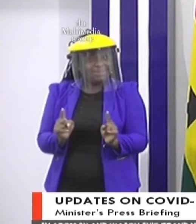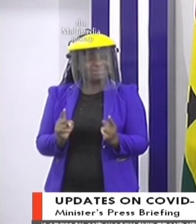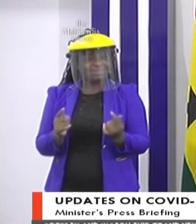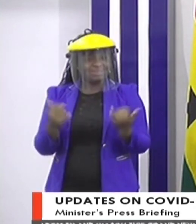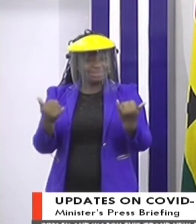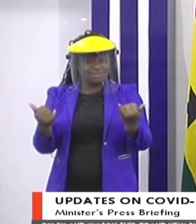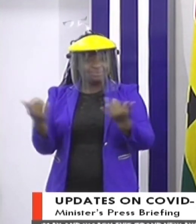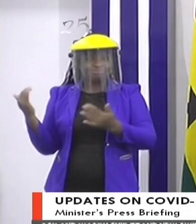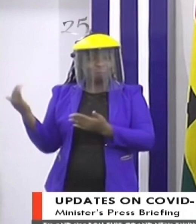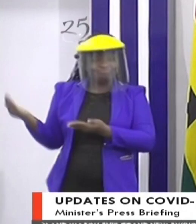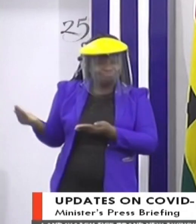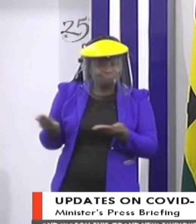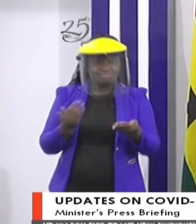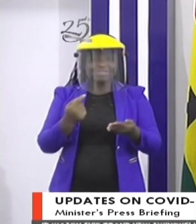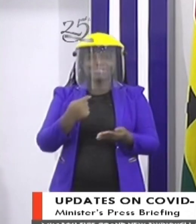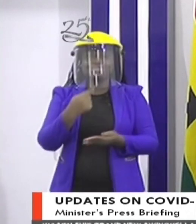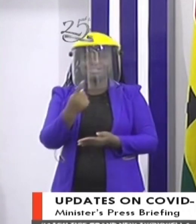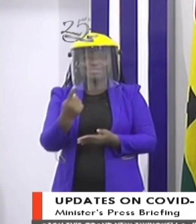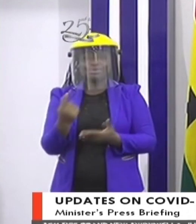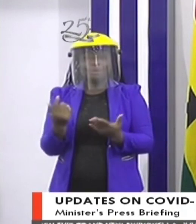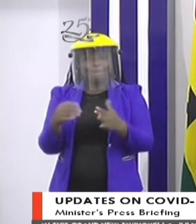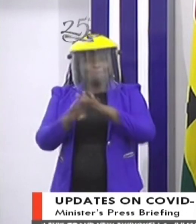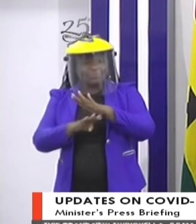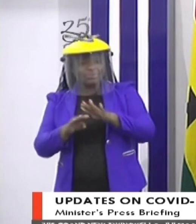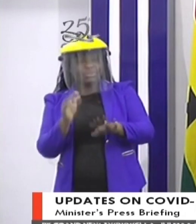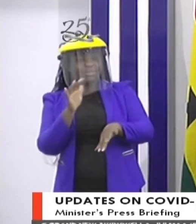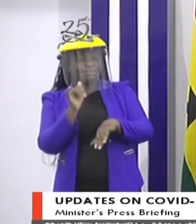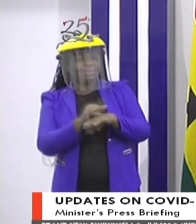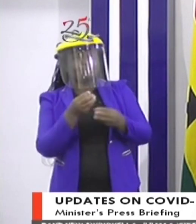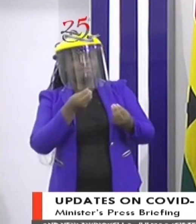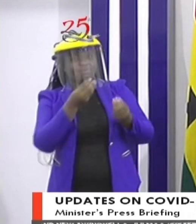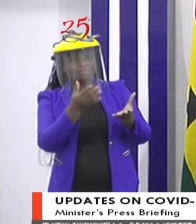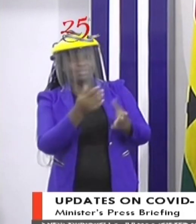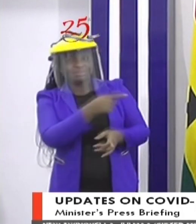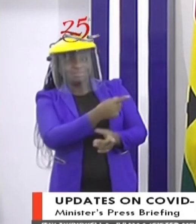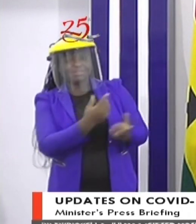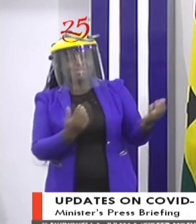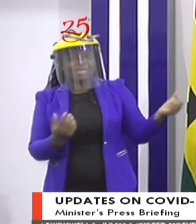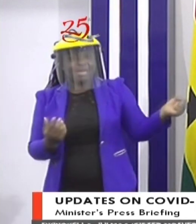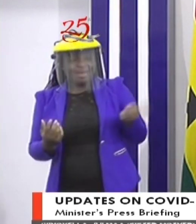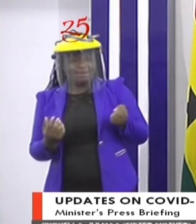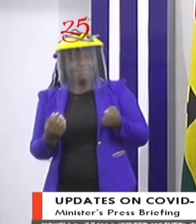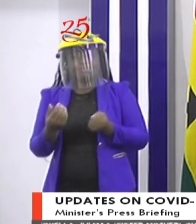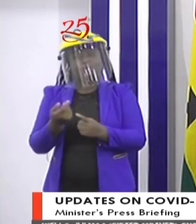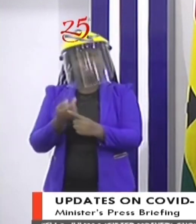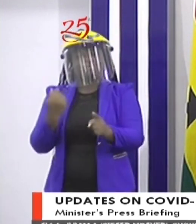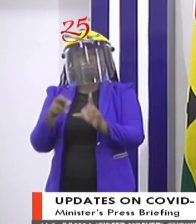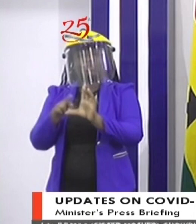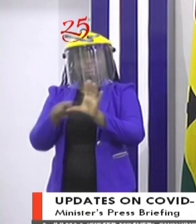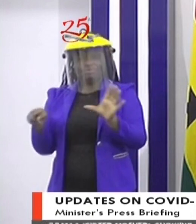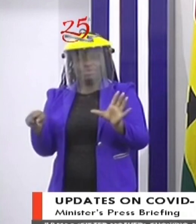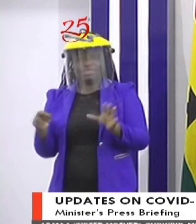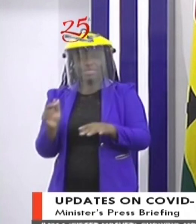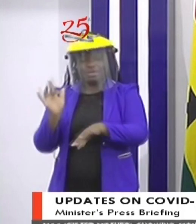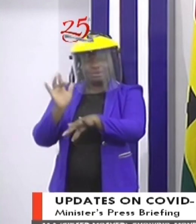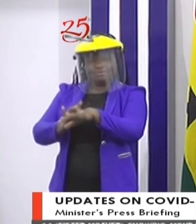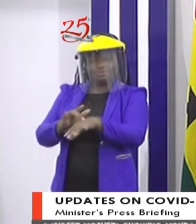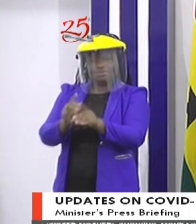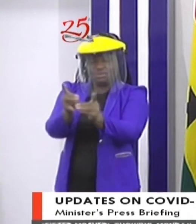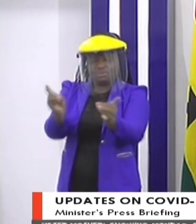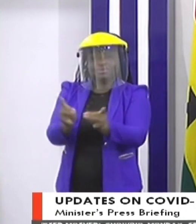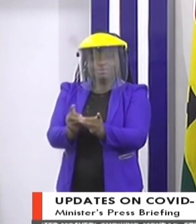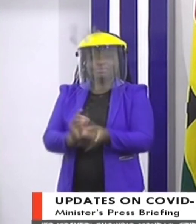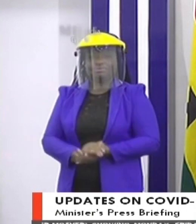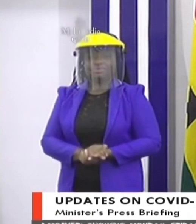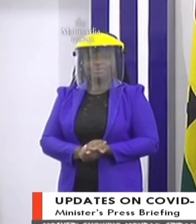will be brought up based on the information that we further pick from the region and then the affected district.